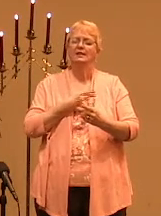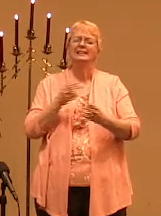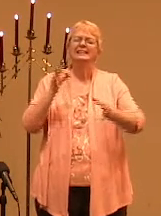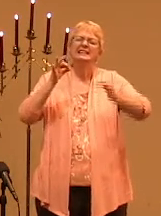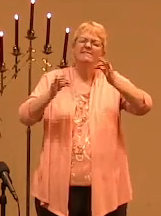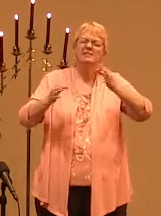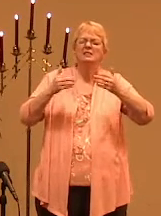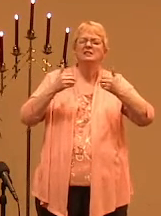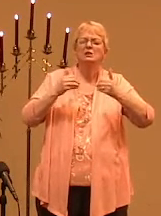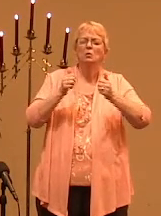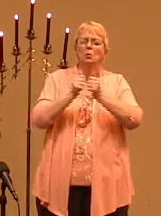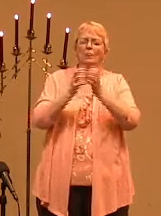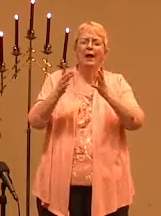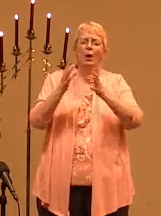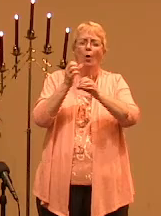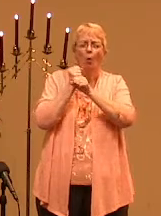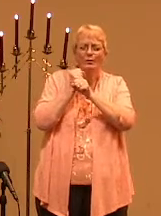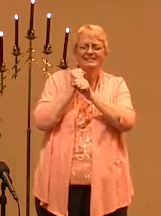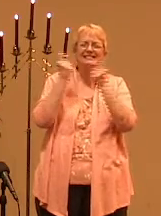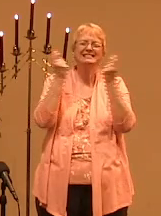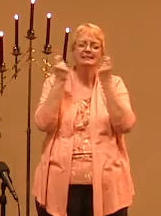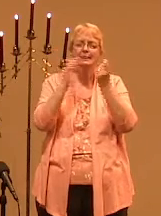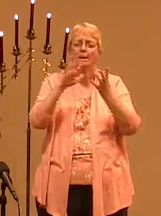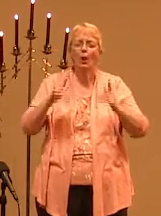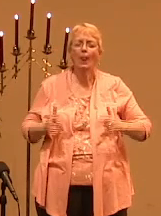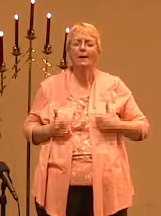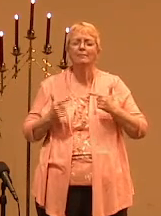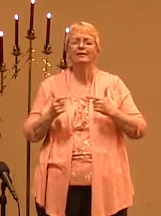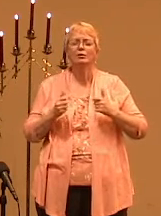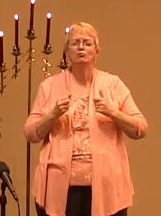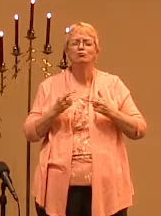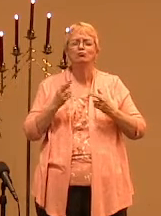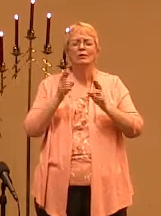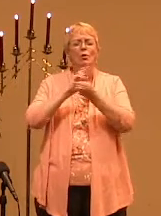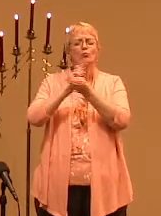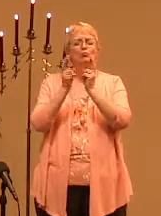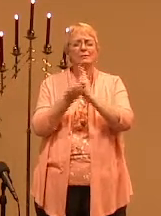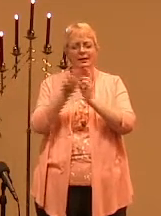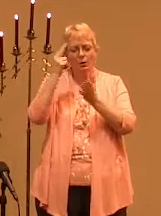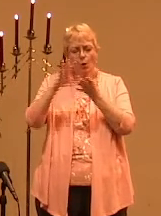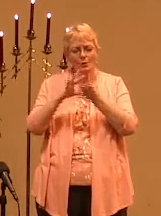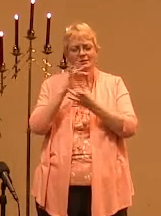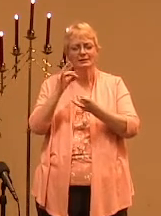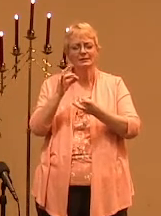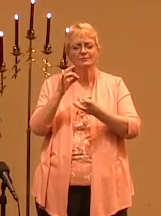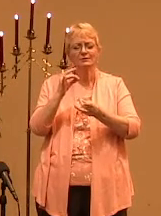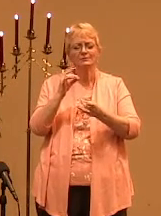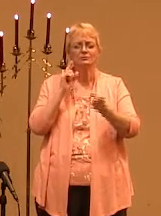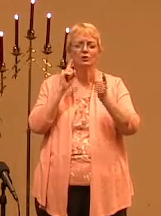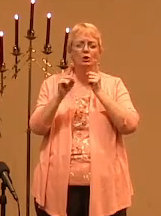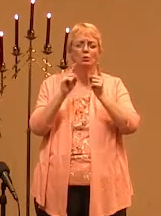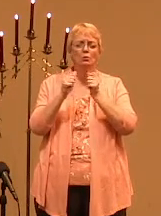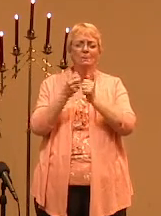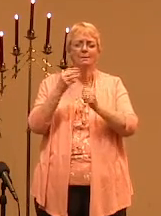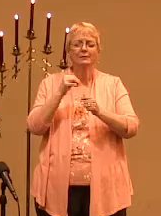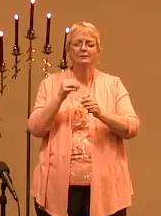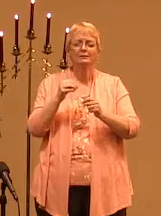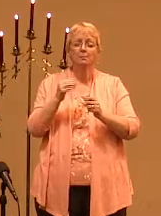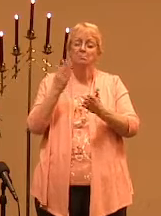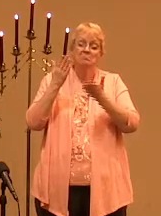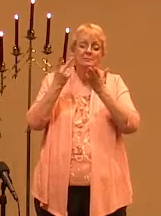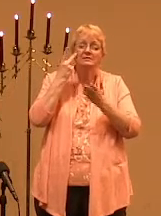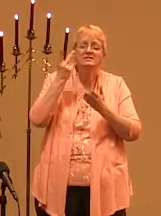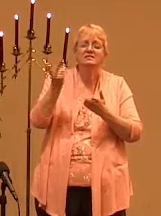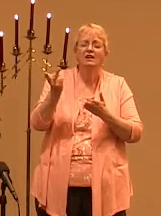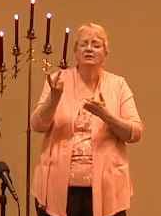are withholding sin, may they repent. May the Holy Spirit convict them. Maybe there's some, I'm sure there are, that do